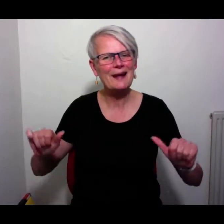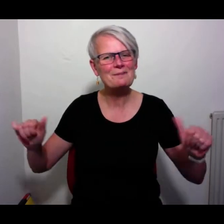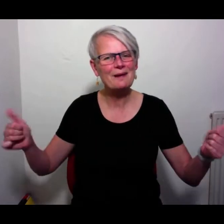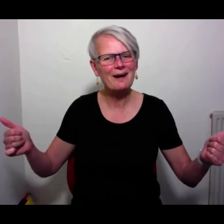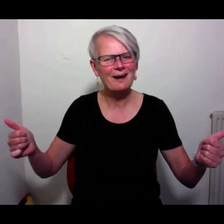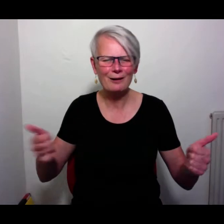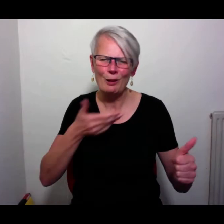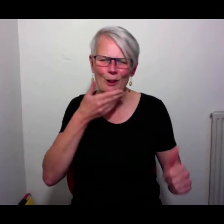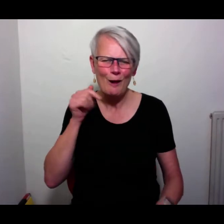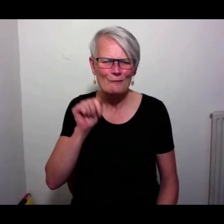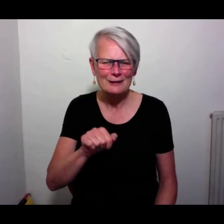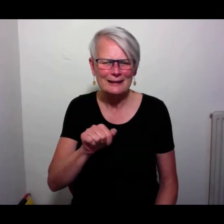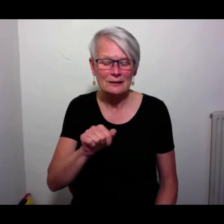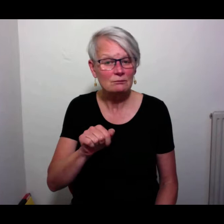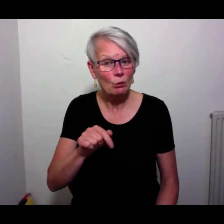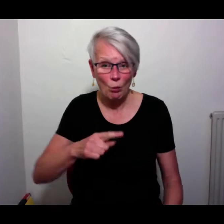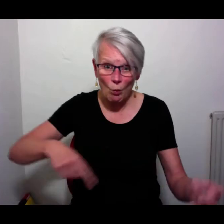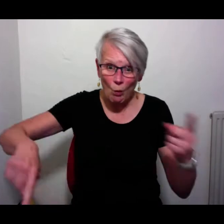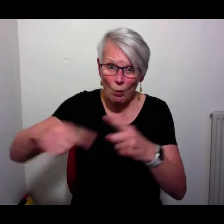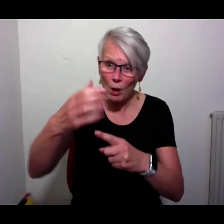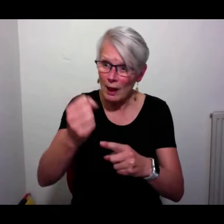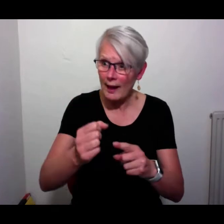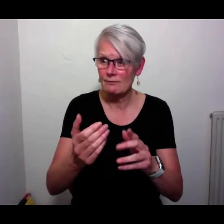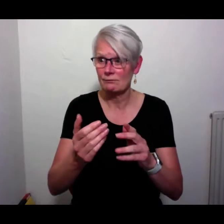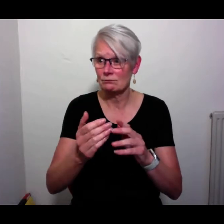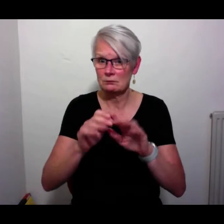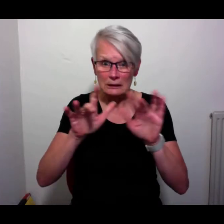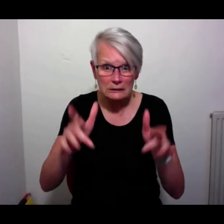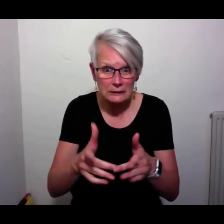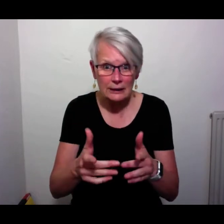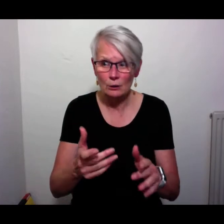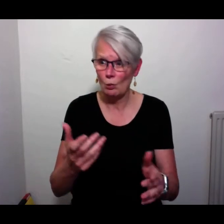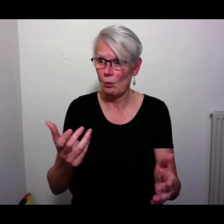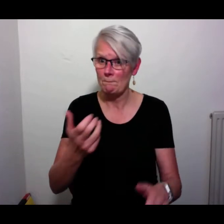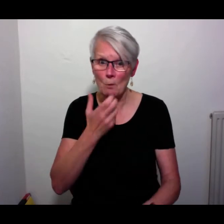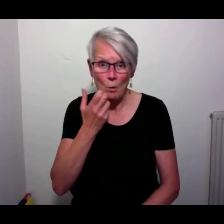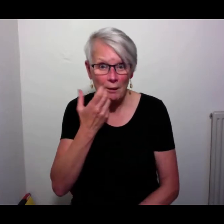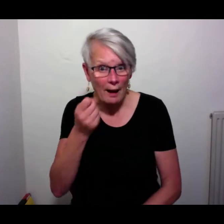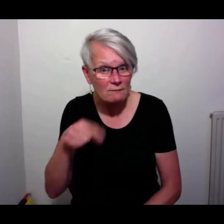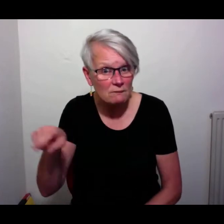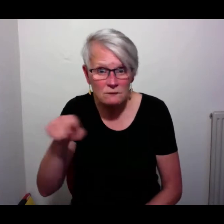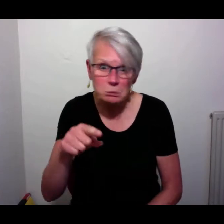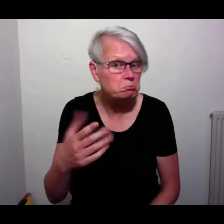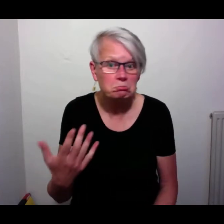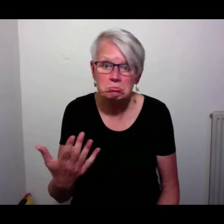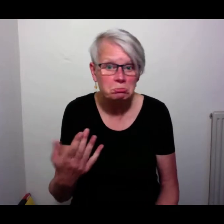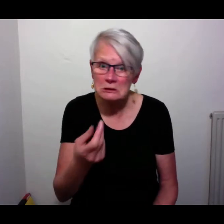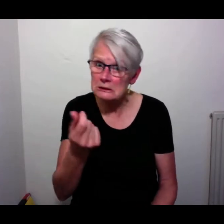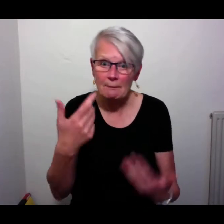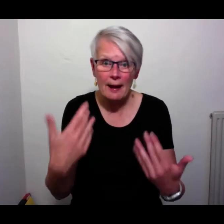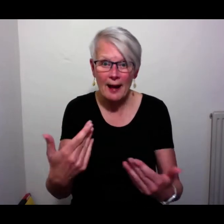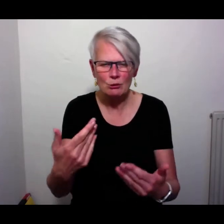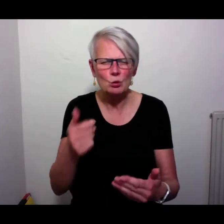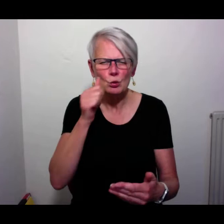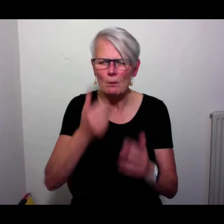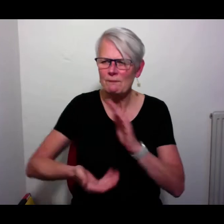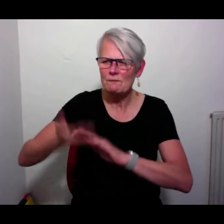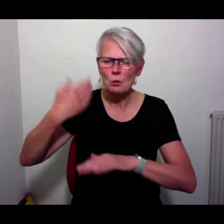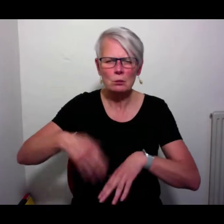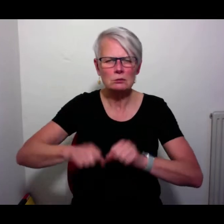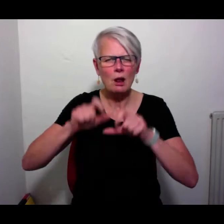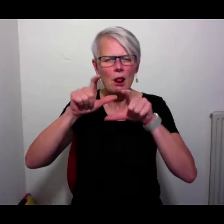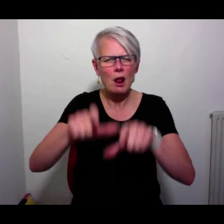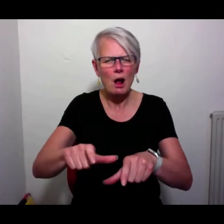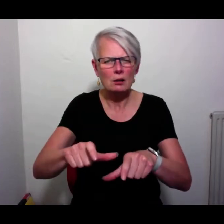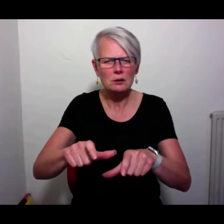they? Not everyone's got the internet or a mobile phone. I mean, When this all first kicked off, the world went